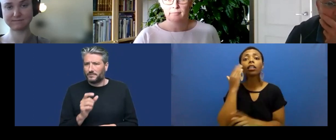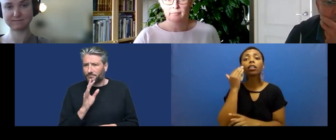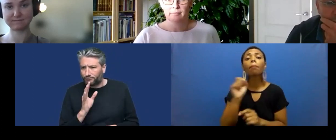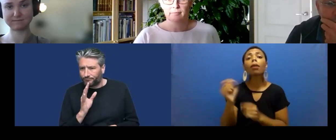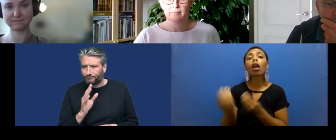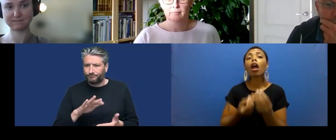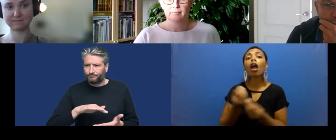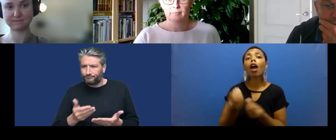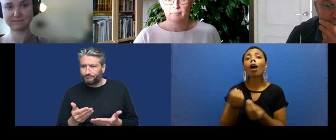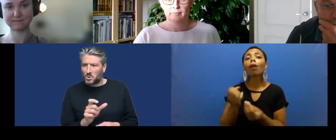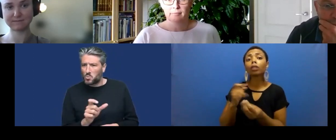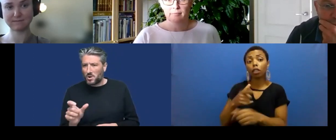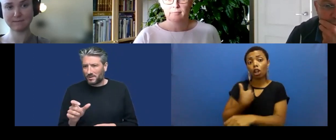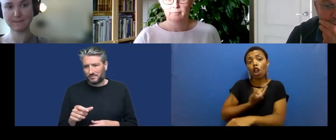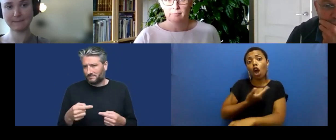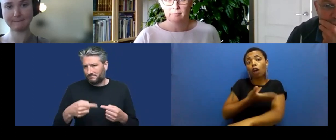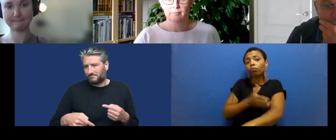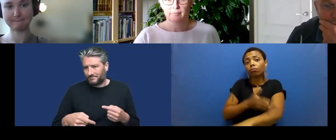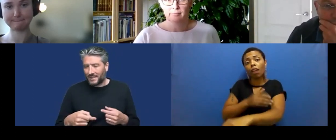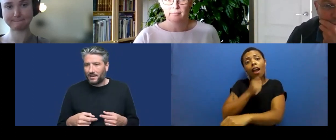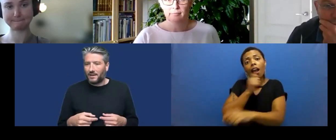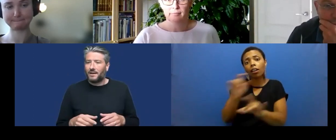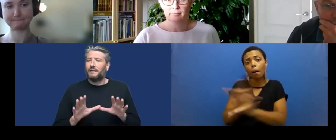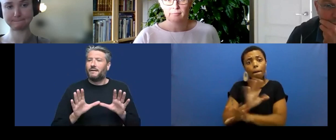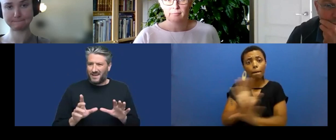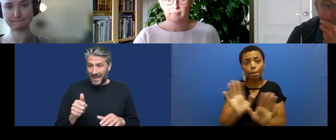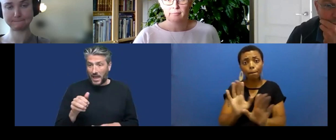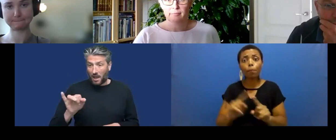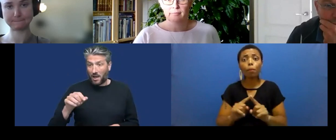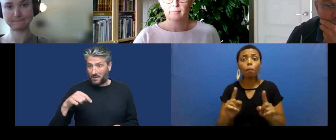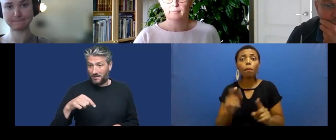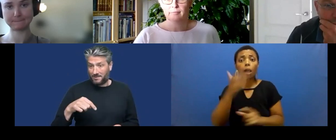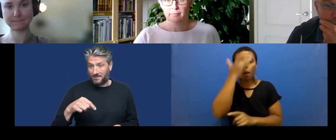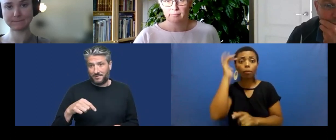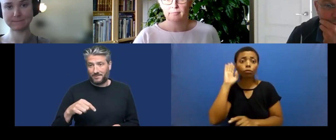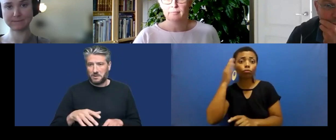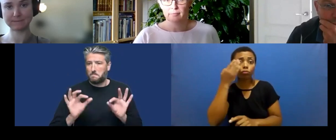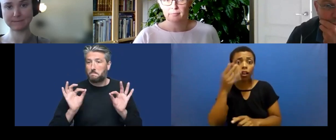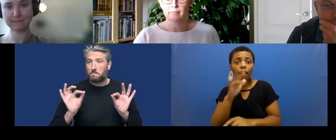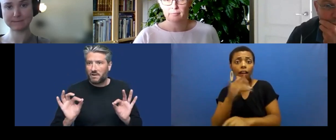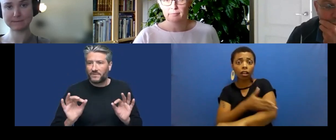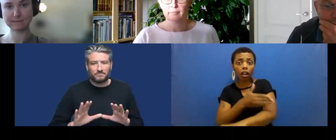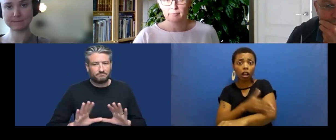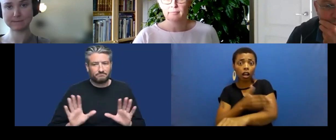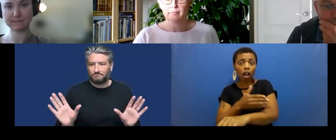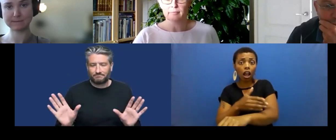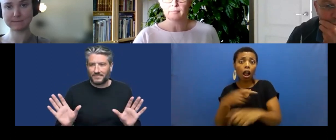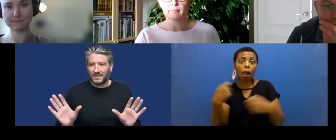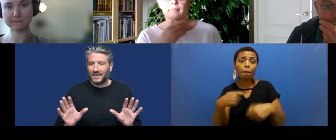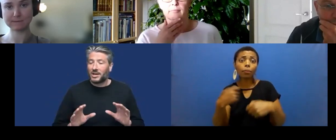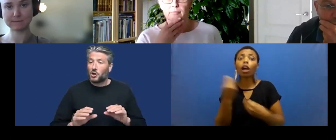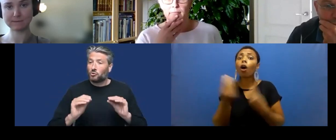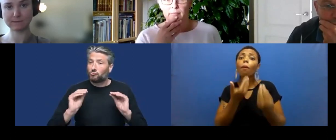training. And if you're going to do training with deafblind people, honestly, it should be face-to-face and in their